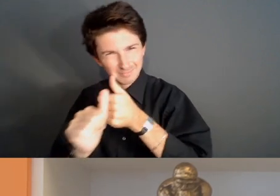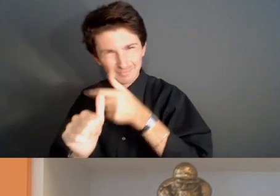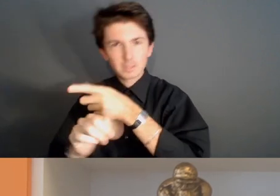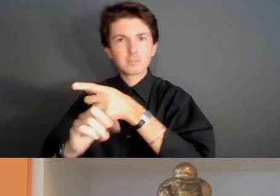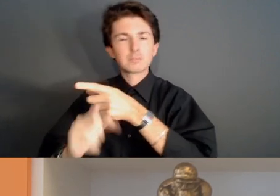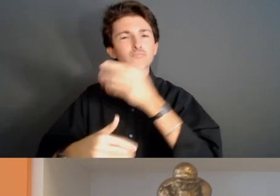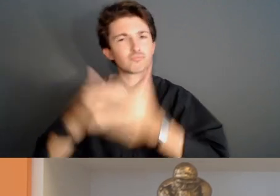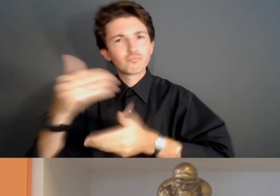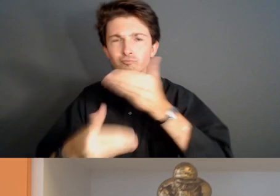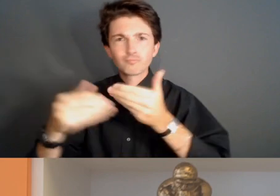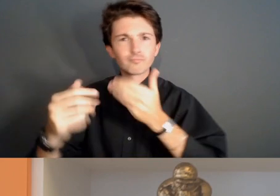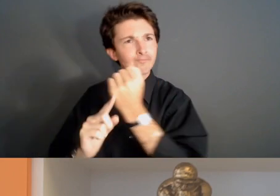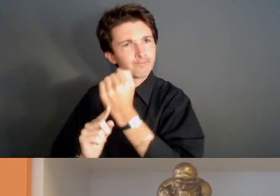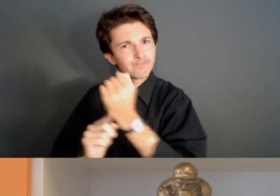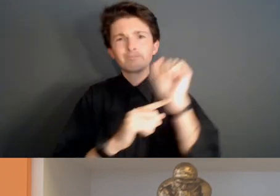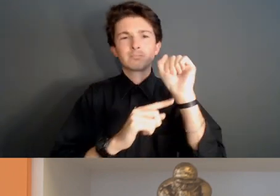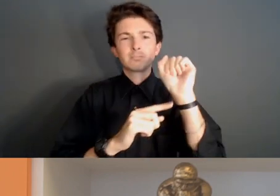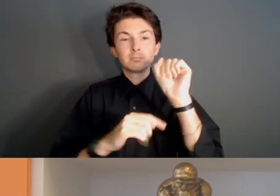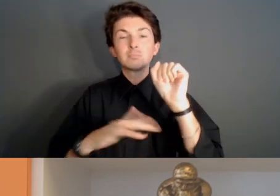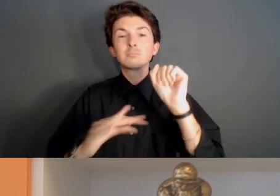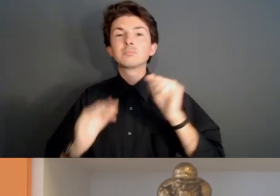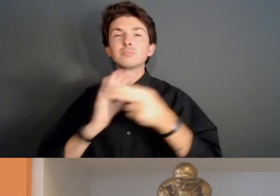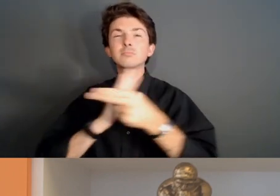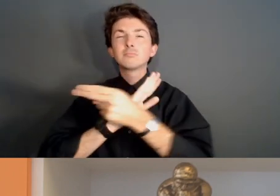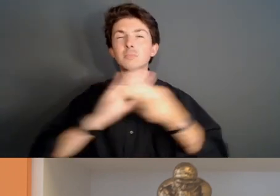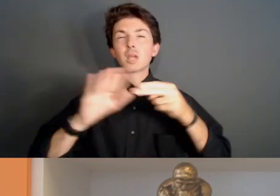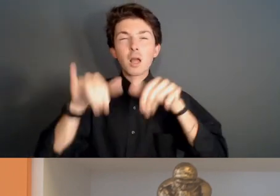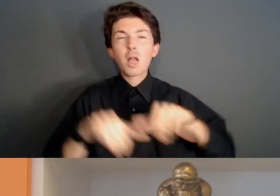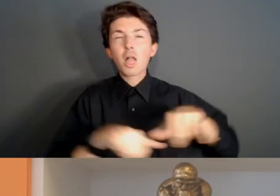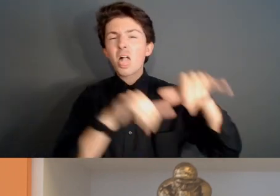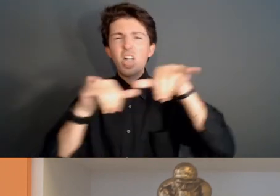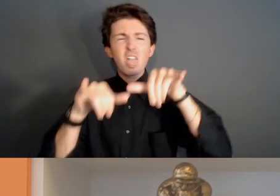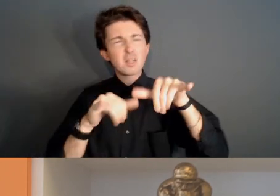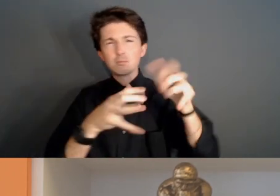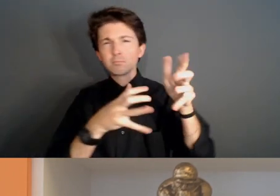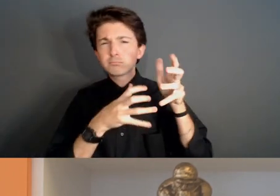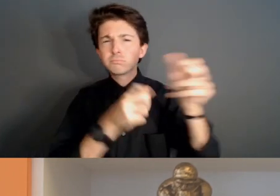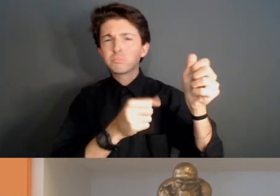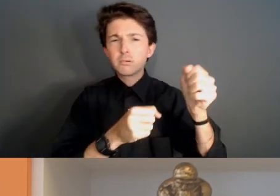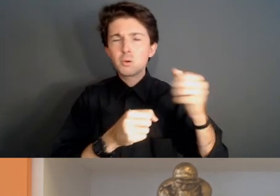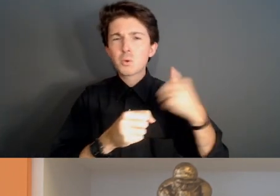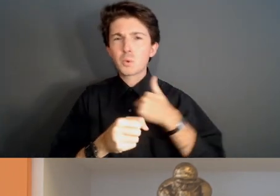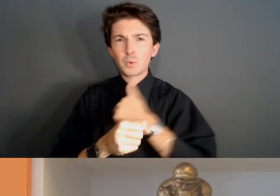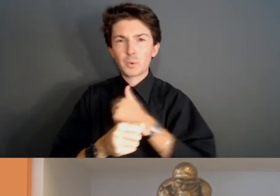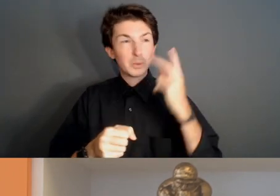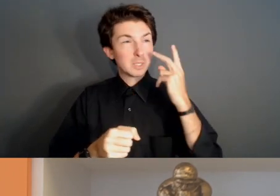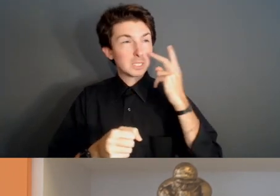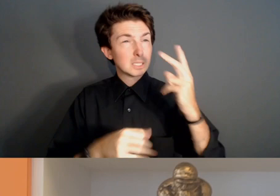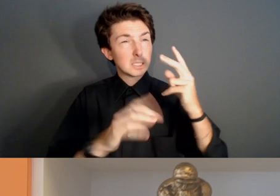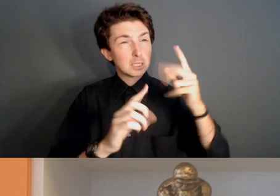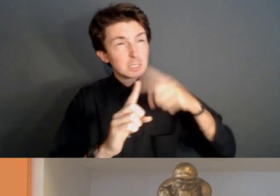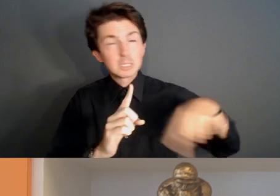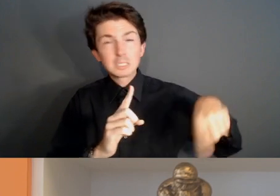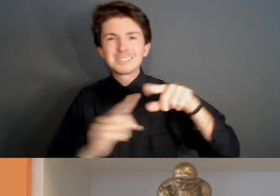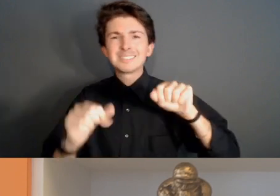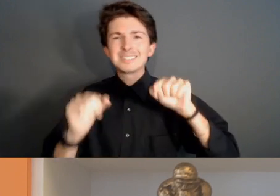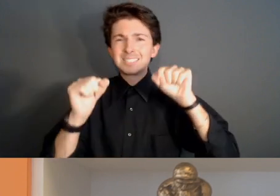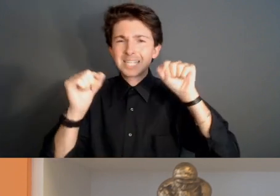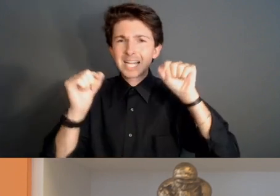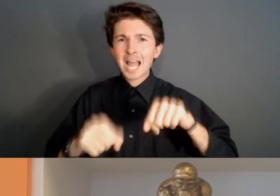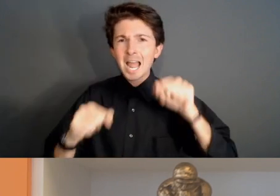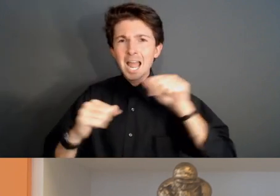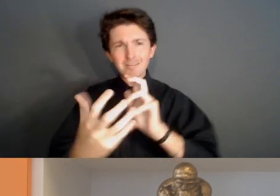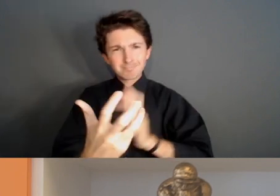future. Our mission: to fight stigmas and advance opportunities so people with disabilities can fully participate in